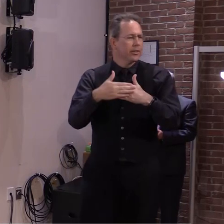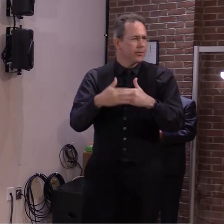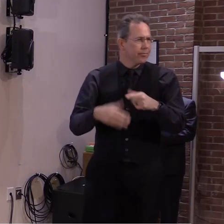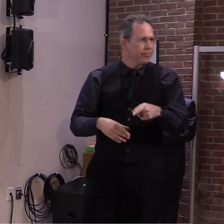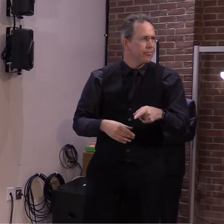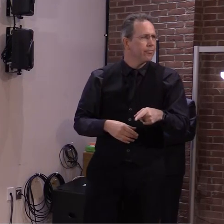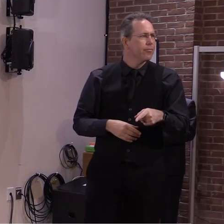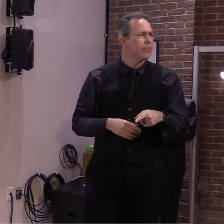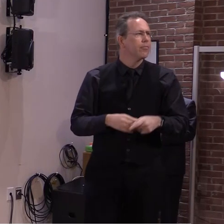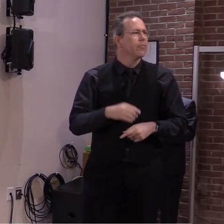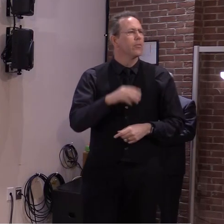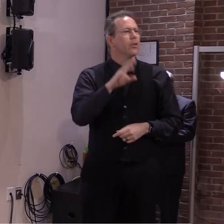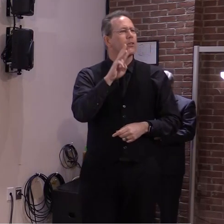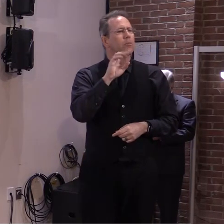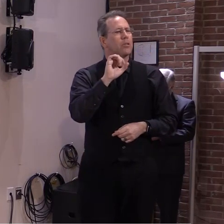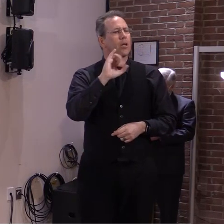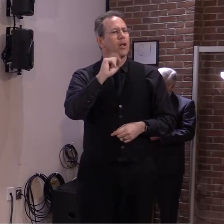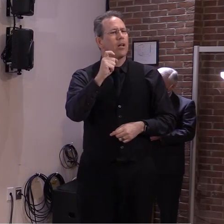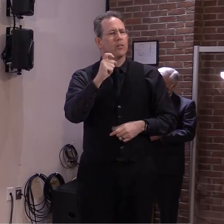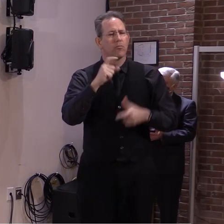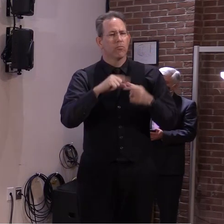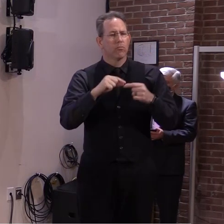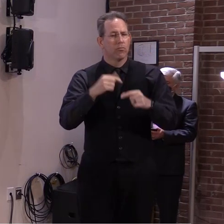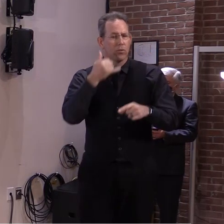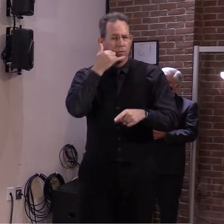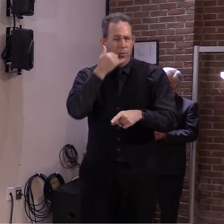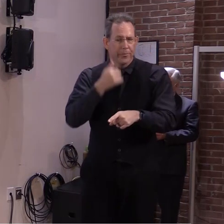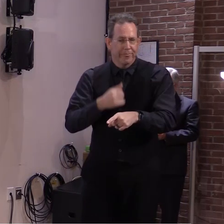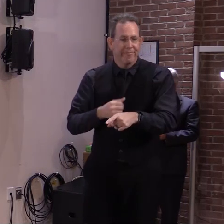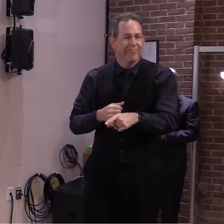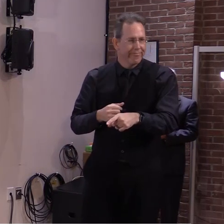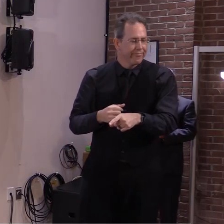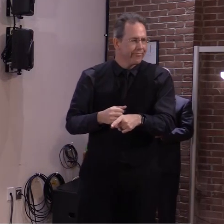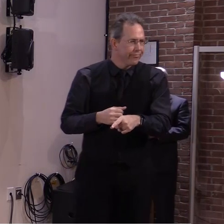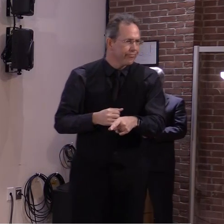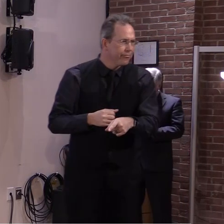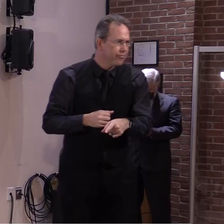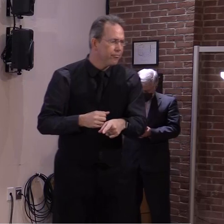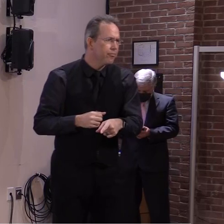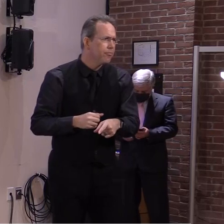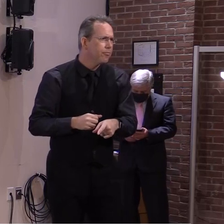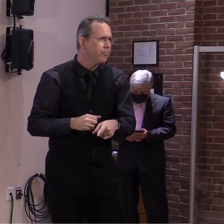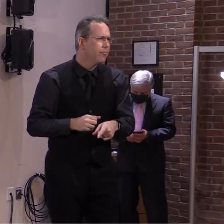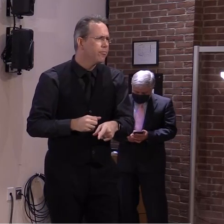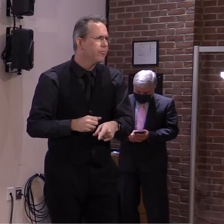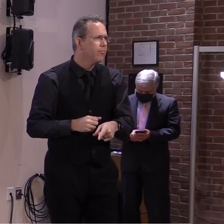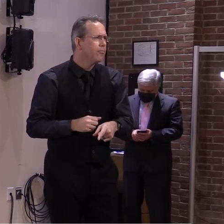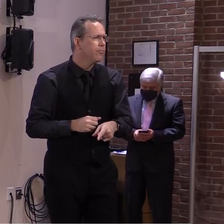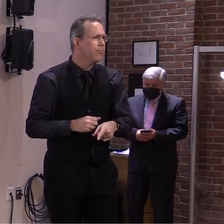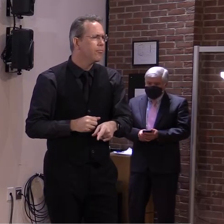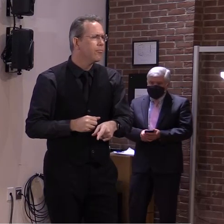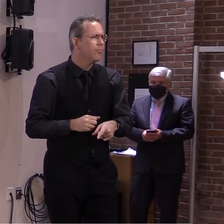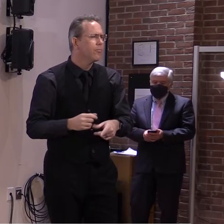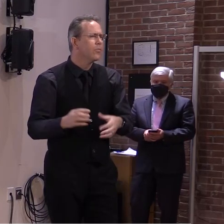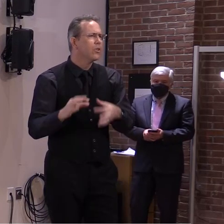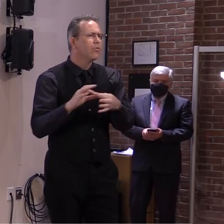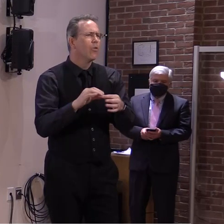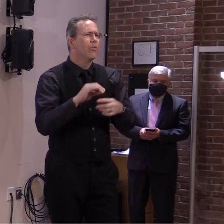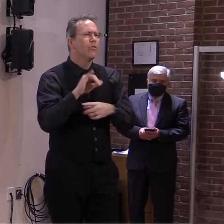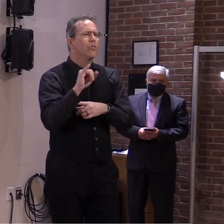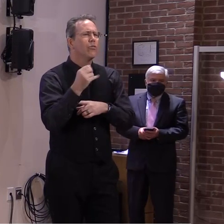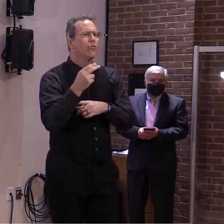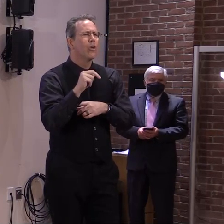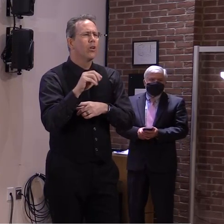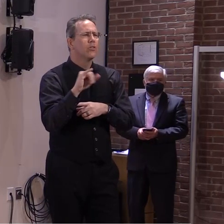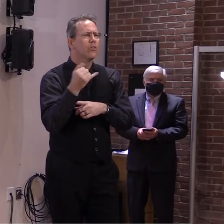Hi. The Johnson & Johnson shot is now being given out more broadly than just teachers. And I know a few people were kind of taken by surprise